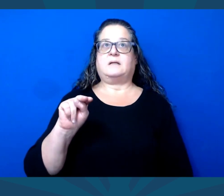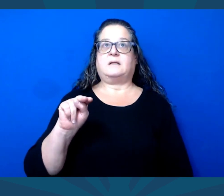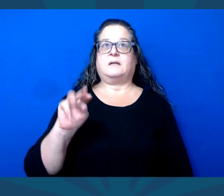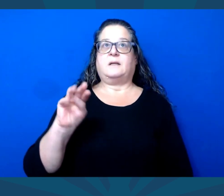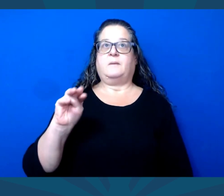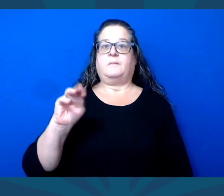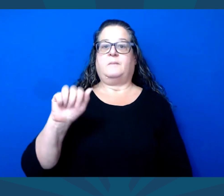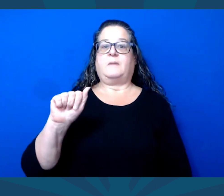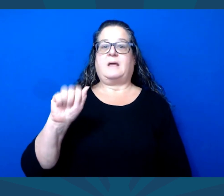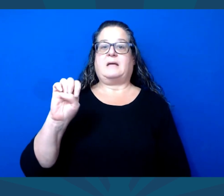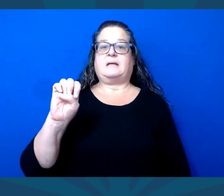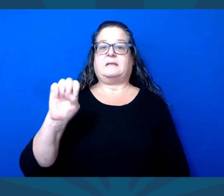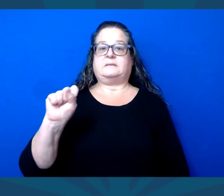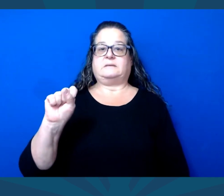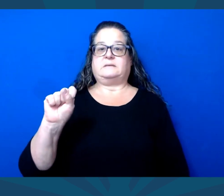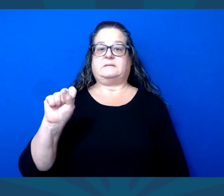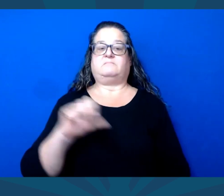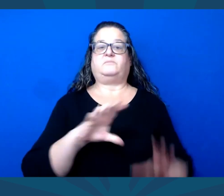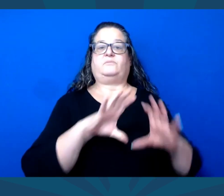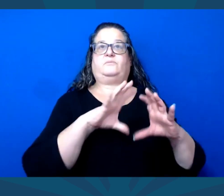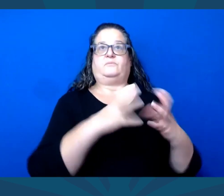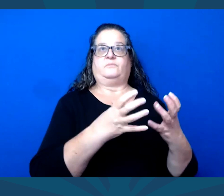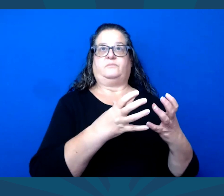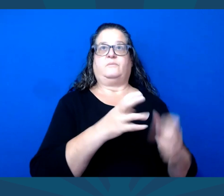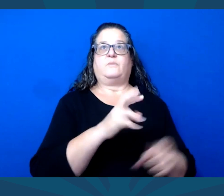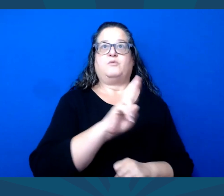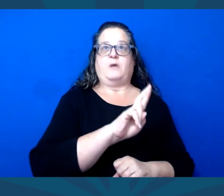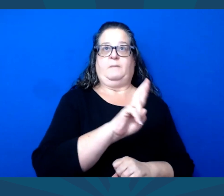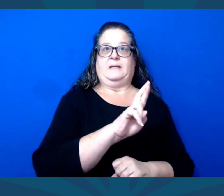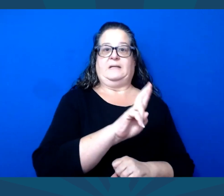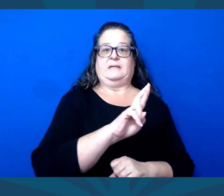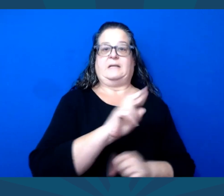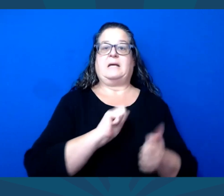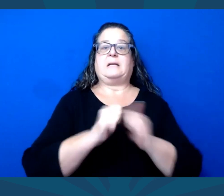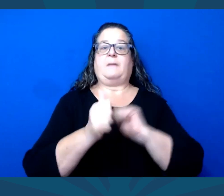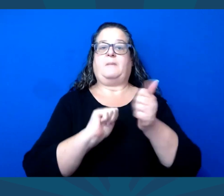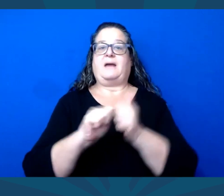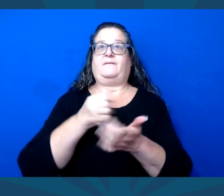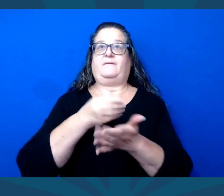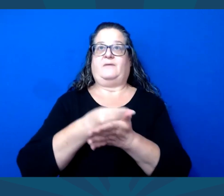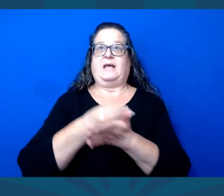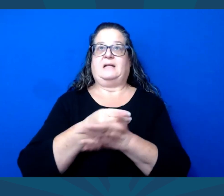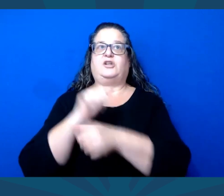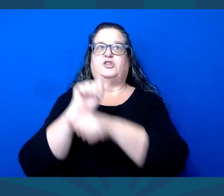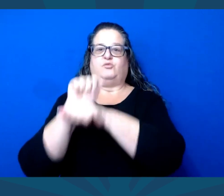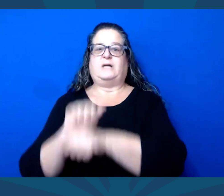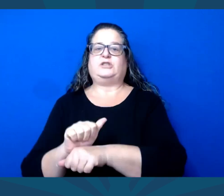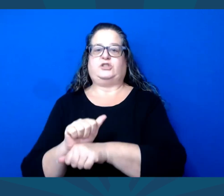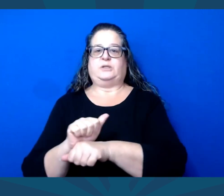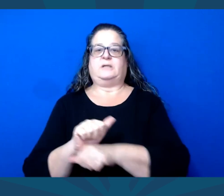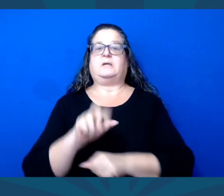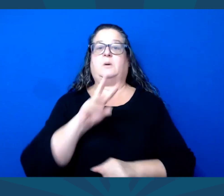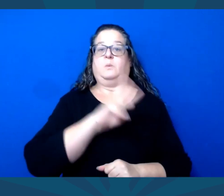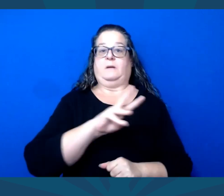last 17 years and have served in a variety of community and